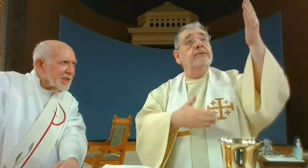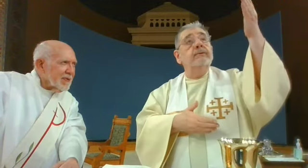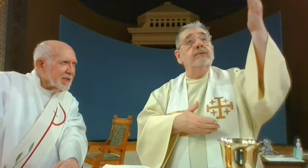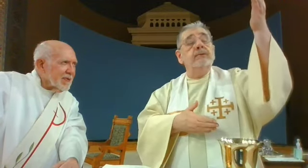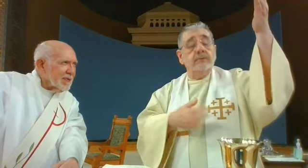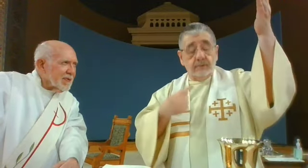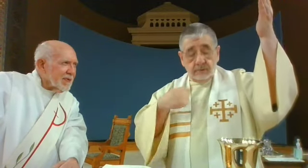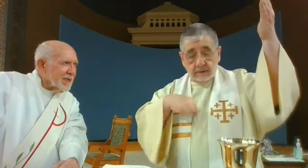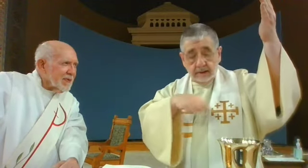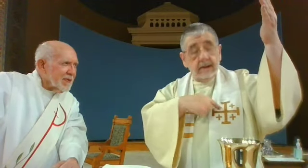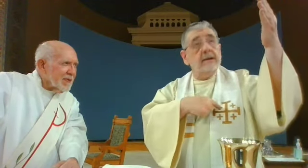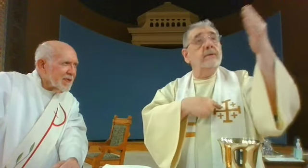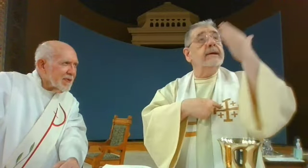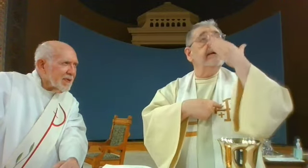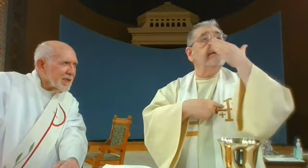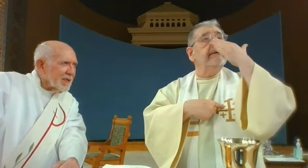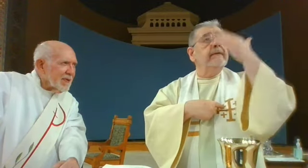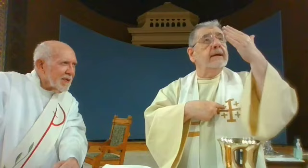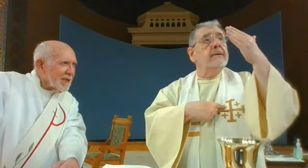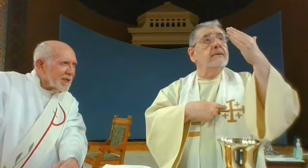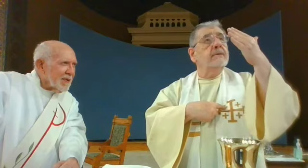giving thanks that you have held us worthy